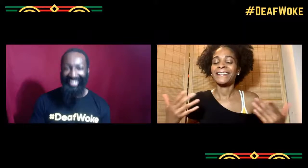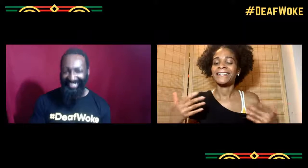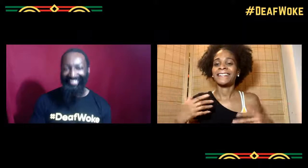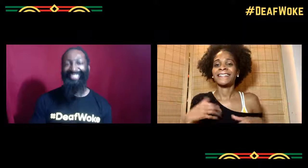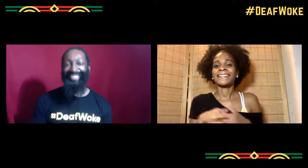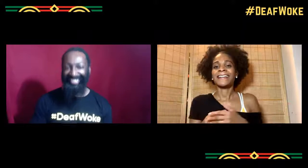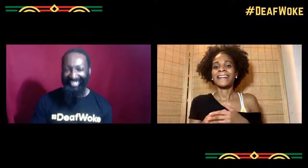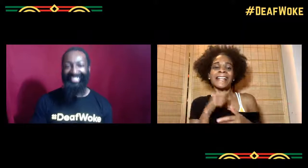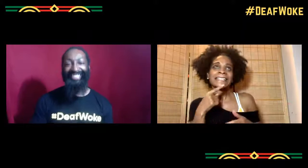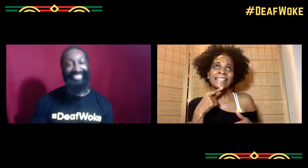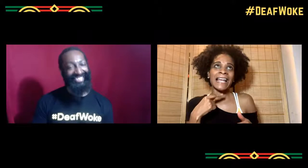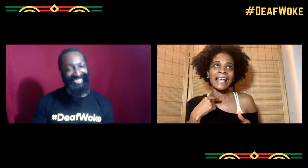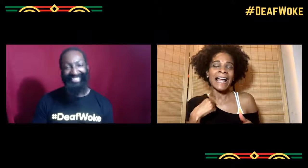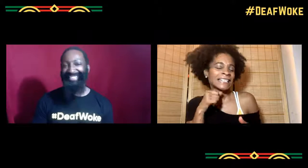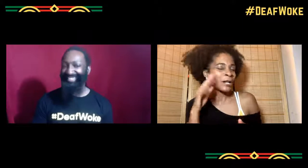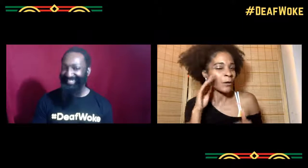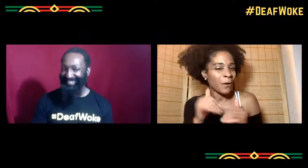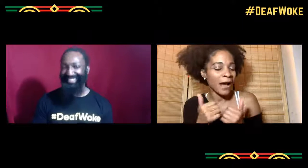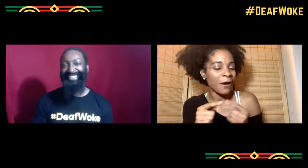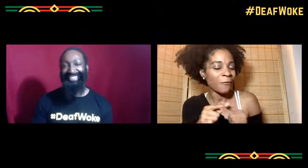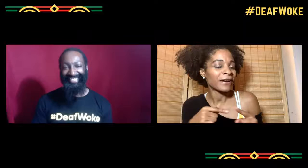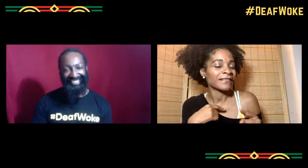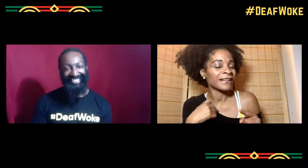Get my creative juices flowing.